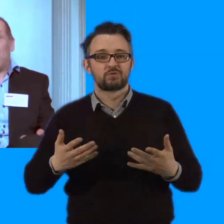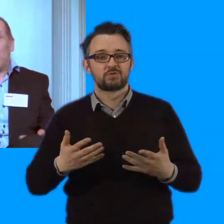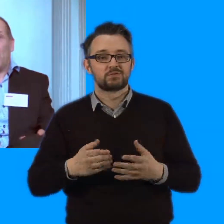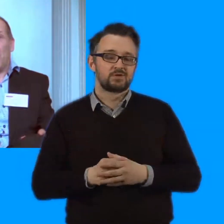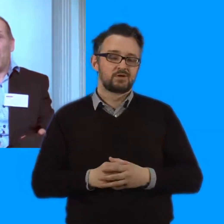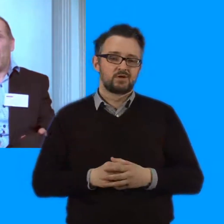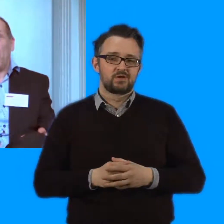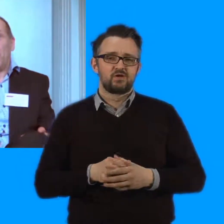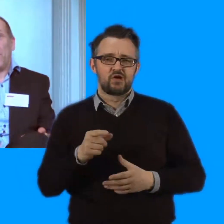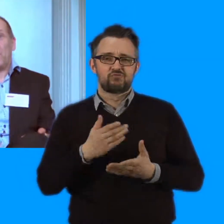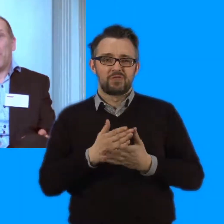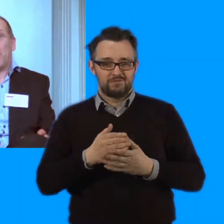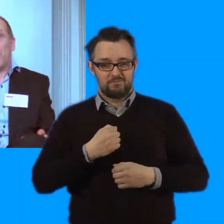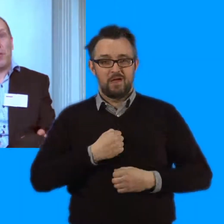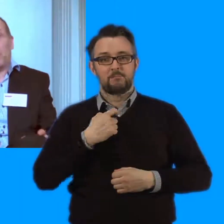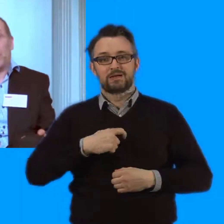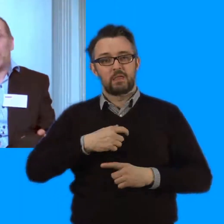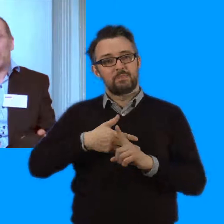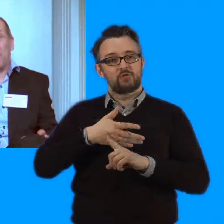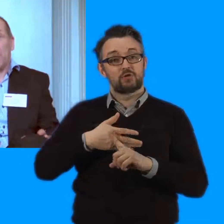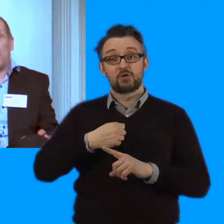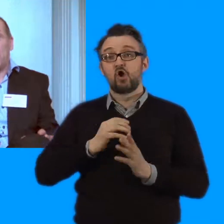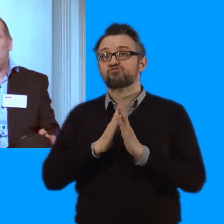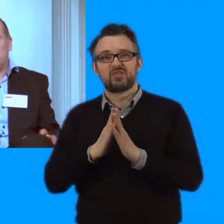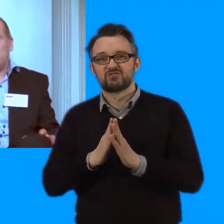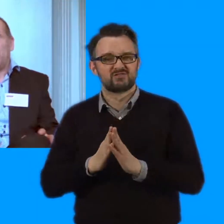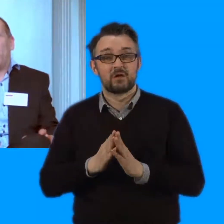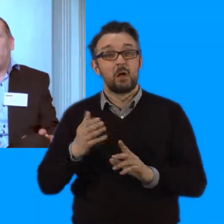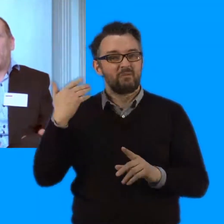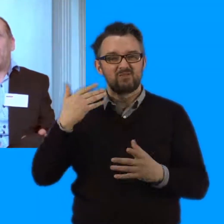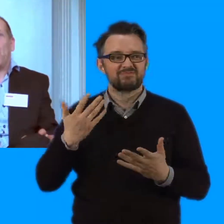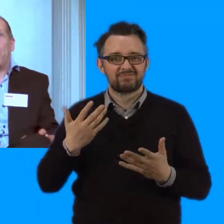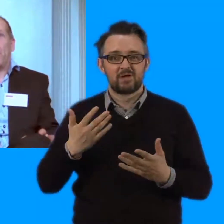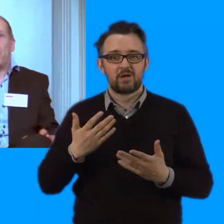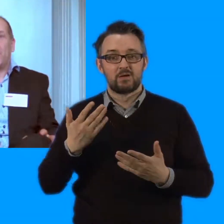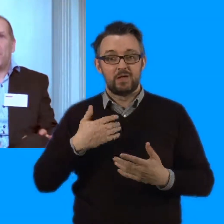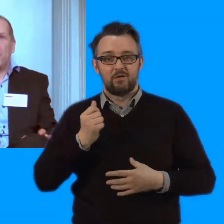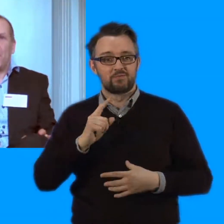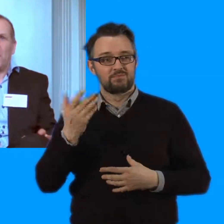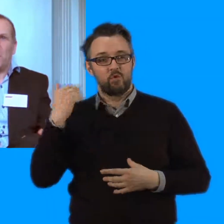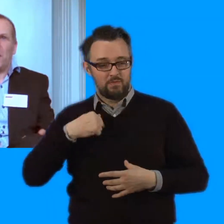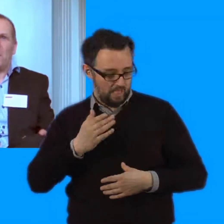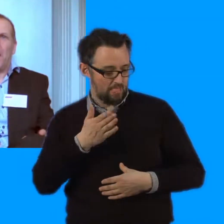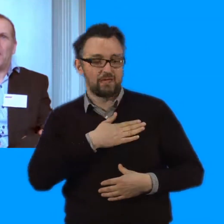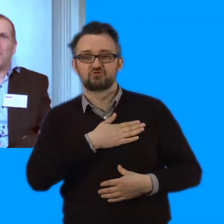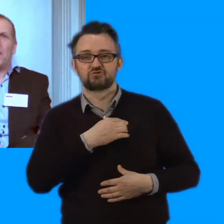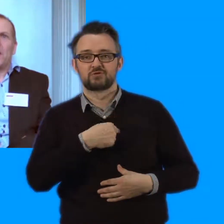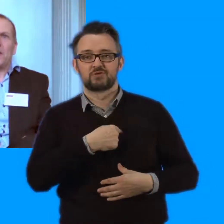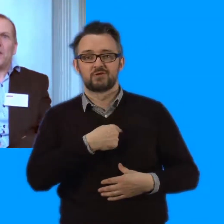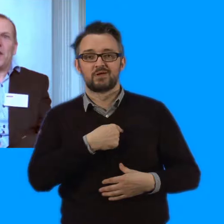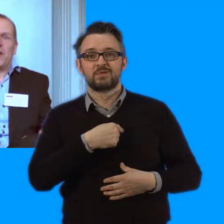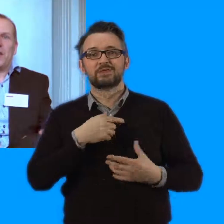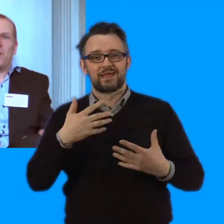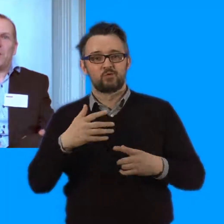that gives you a little bit of the personal background. I'm not religious, never have been, but I came with a badge, and unfortunately that's part of the badge